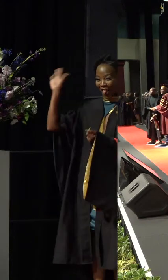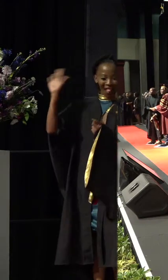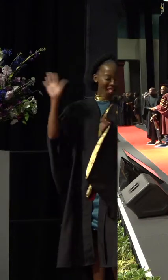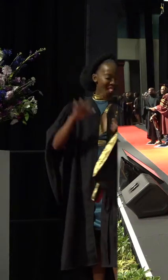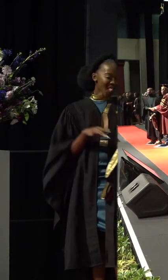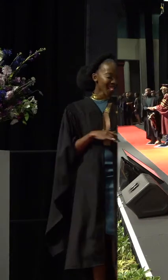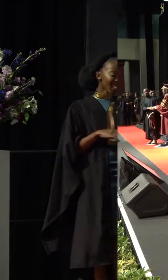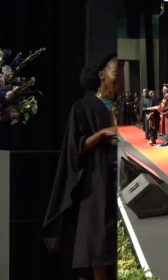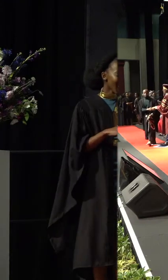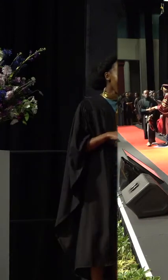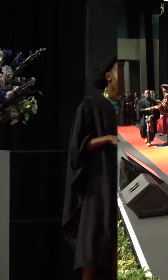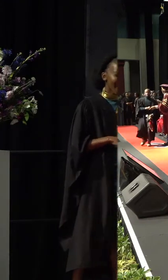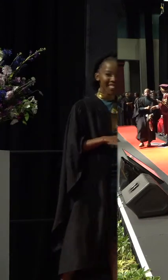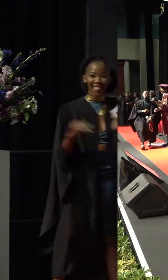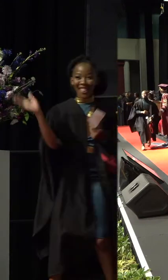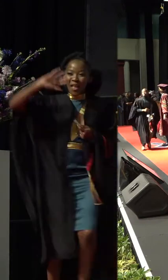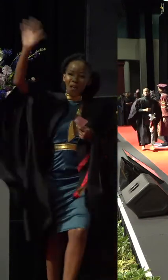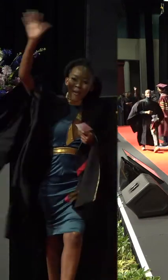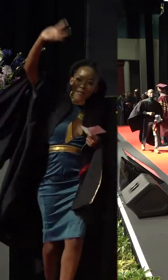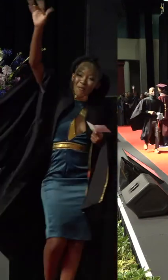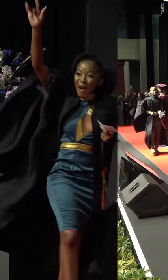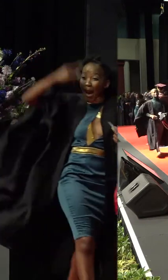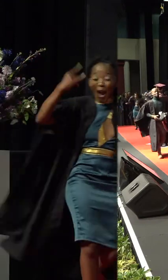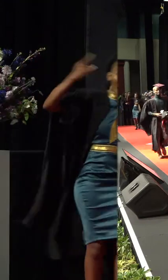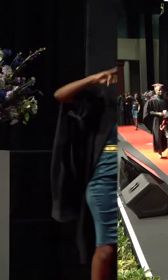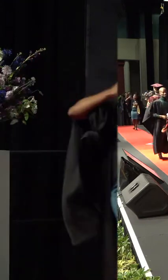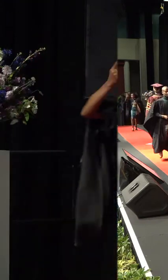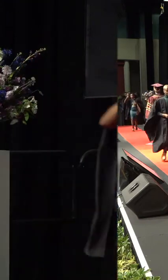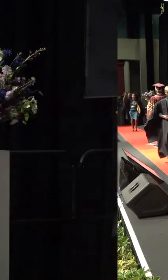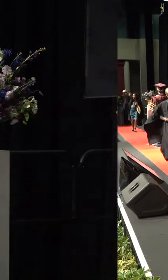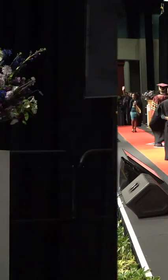Noltando Nondumiso Nyembe.